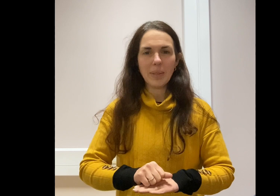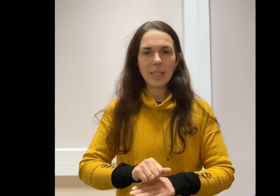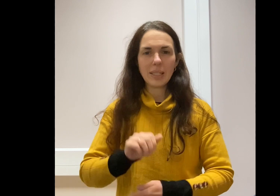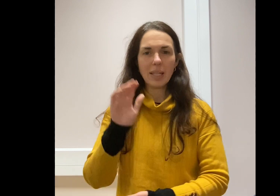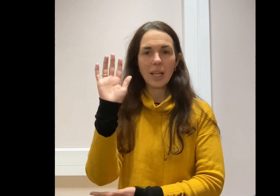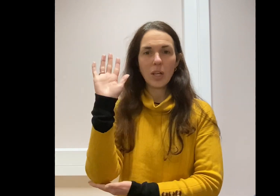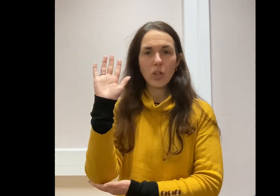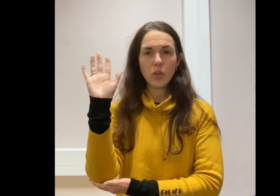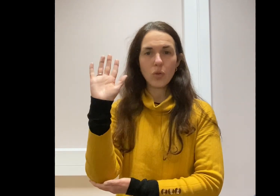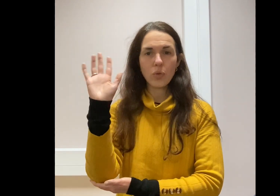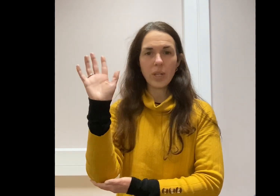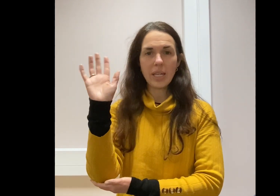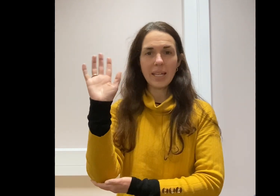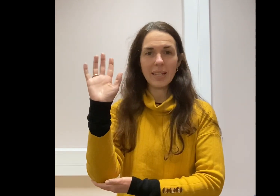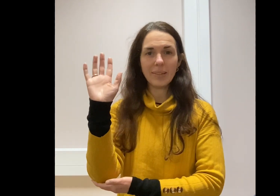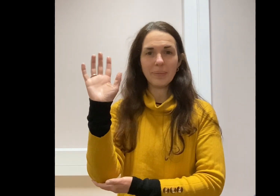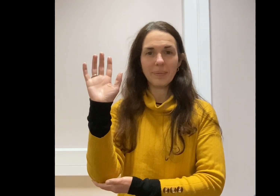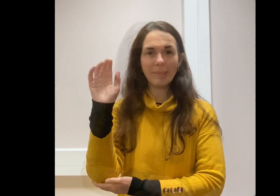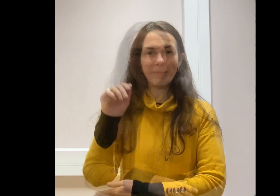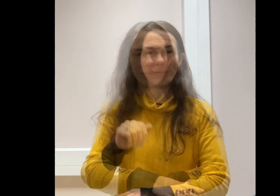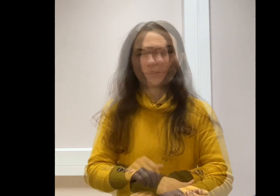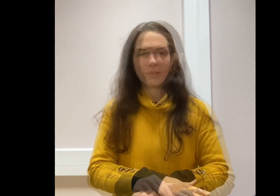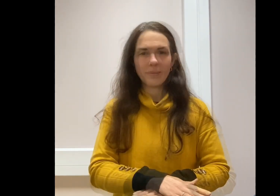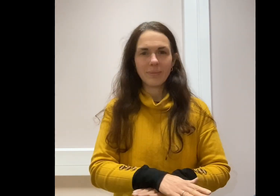Christmas tree.